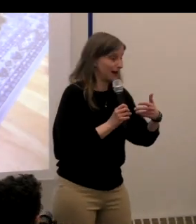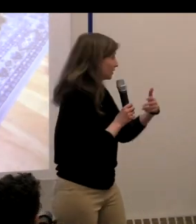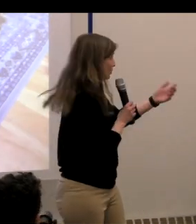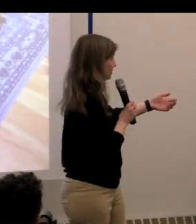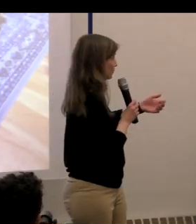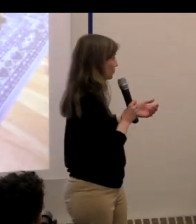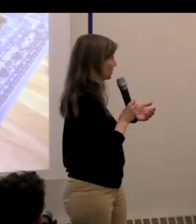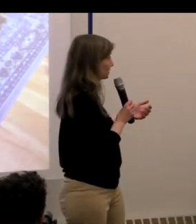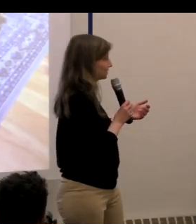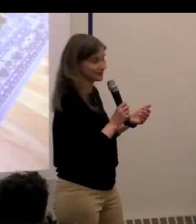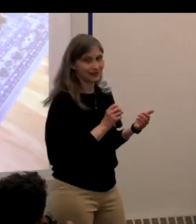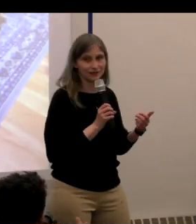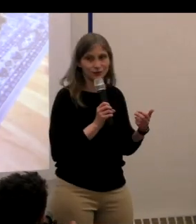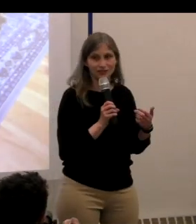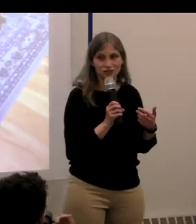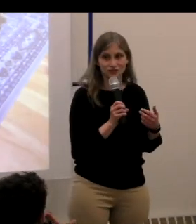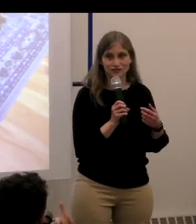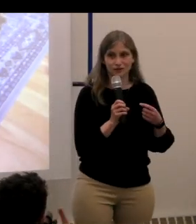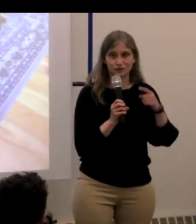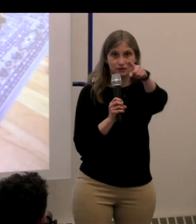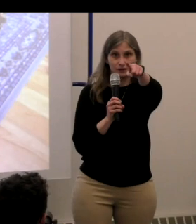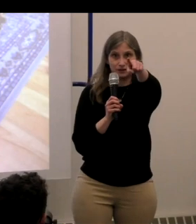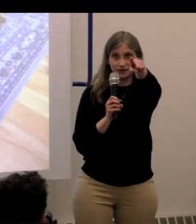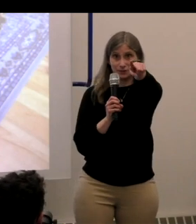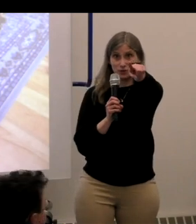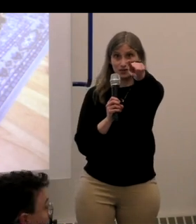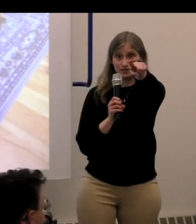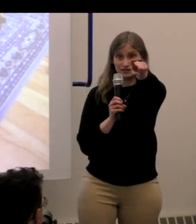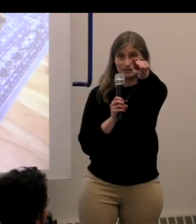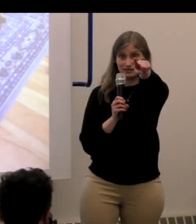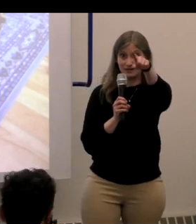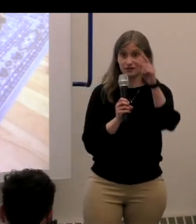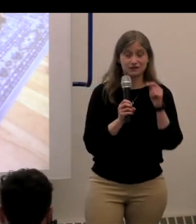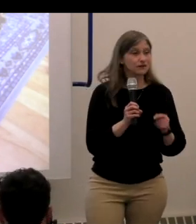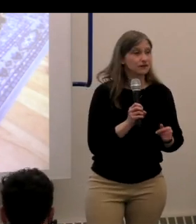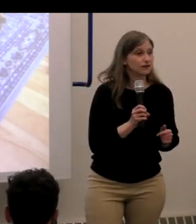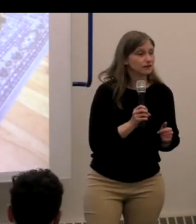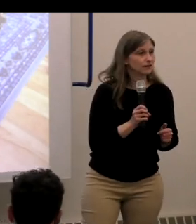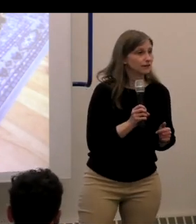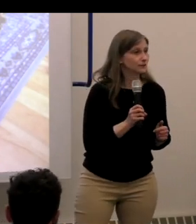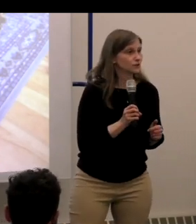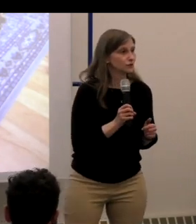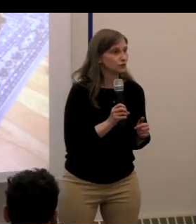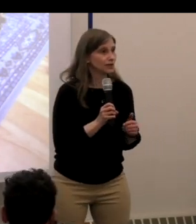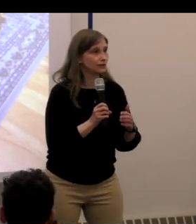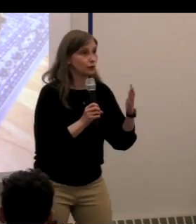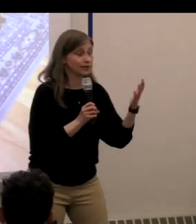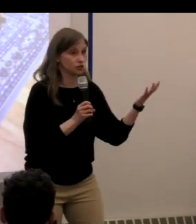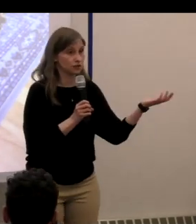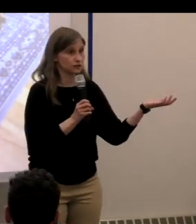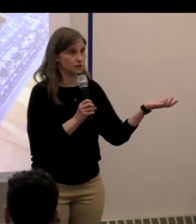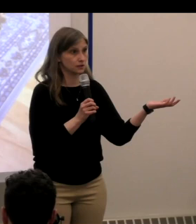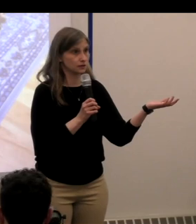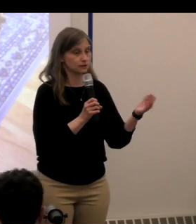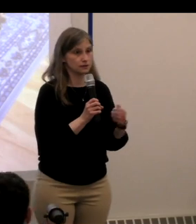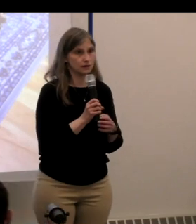it back, or if you can sign the question so the camera is there. Sure. So do we have